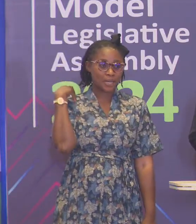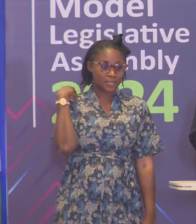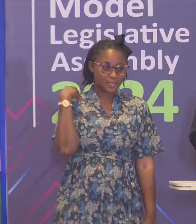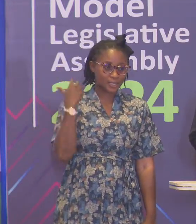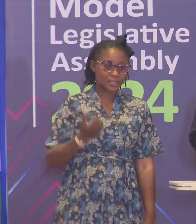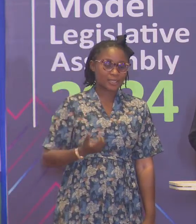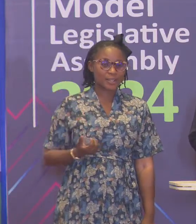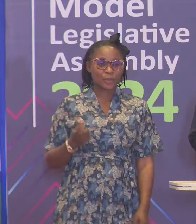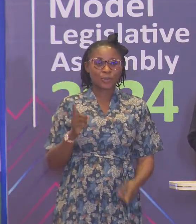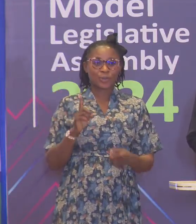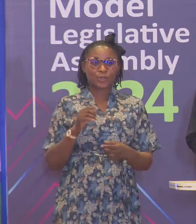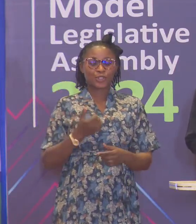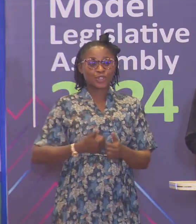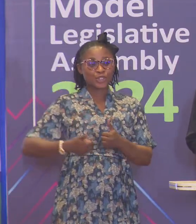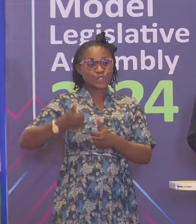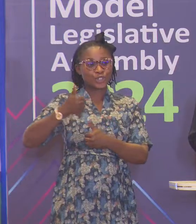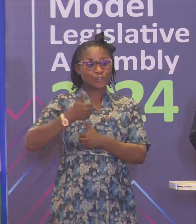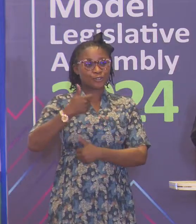Chief Giwa,